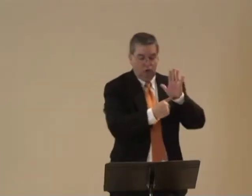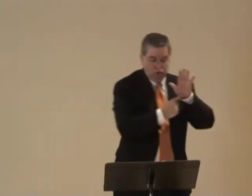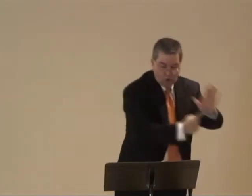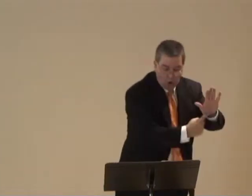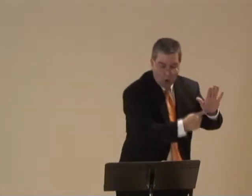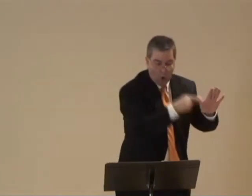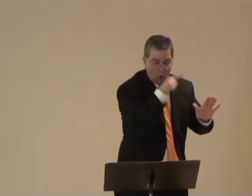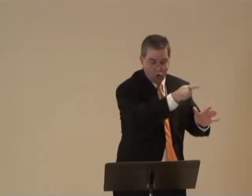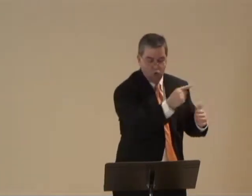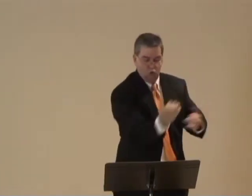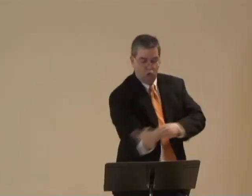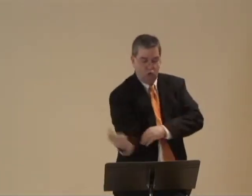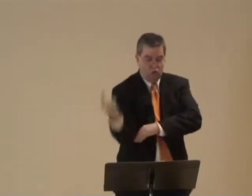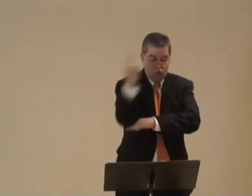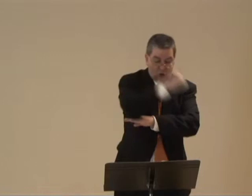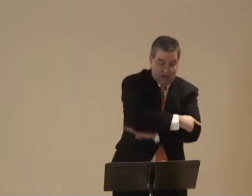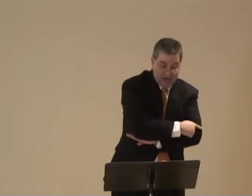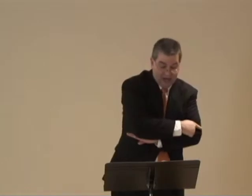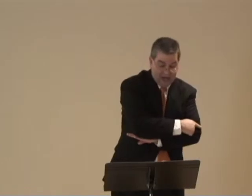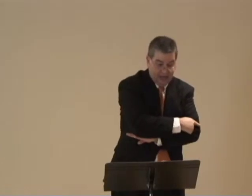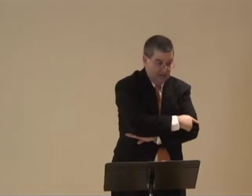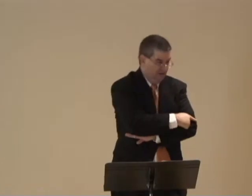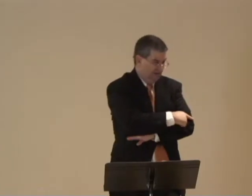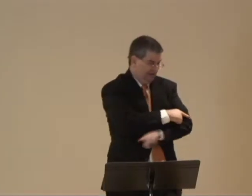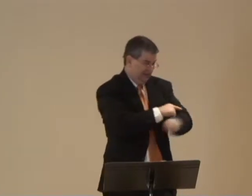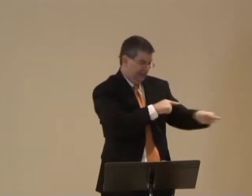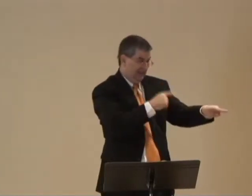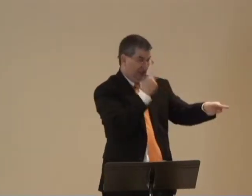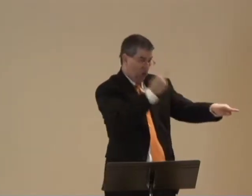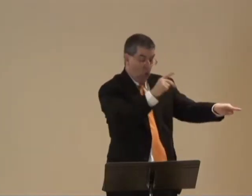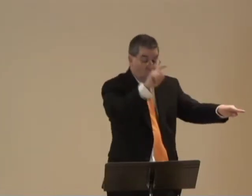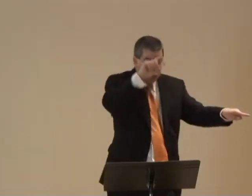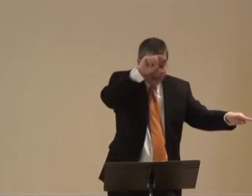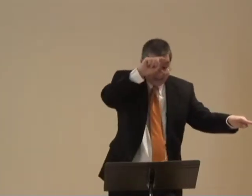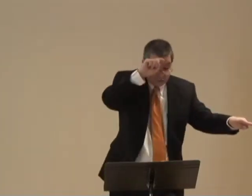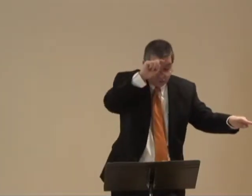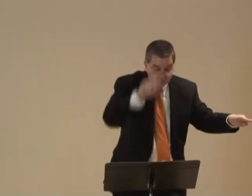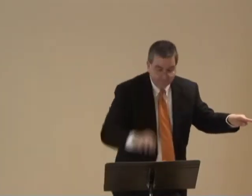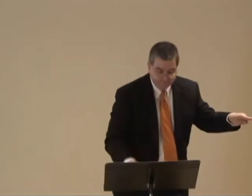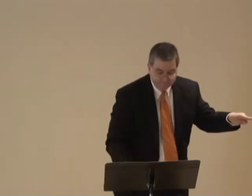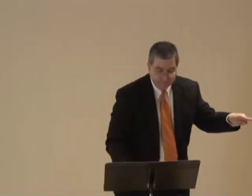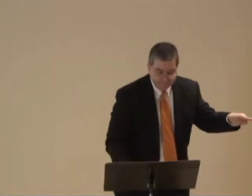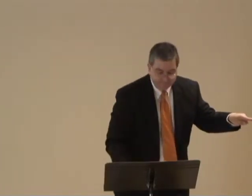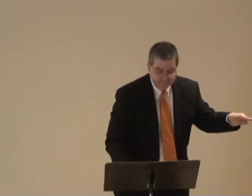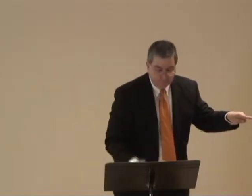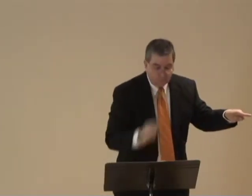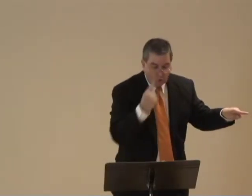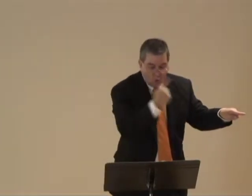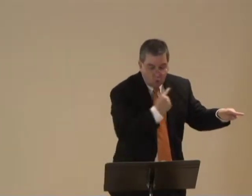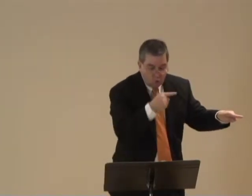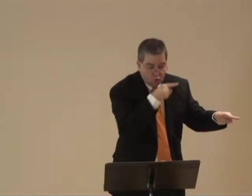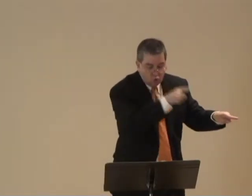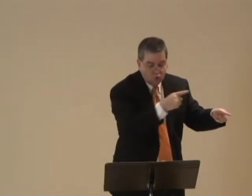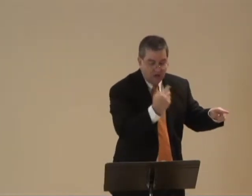And it said, "He will show to you today for the Egyptians